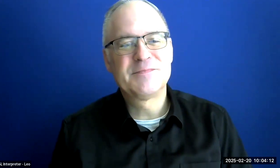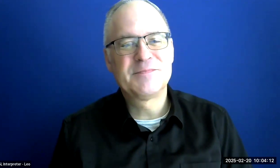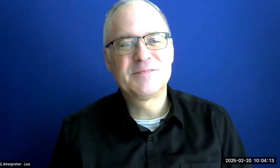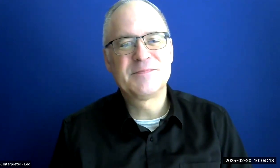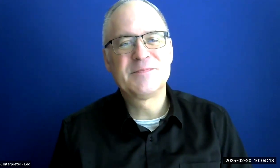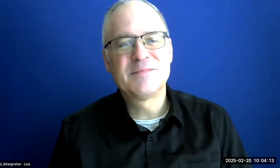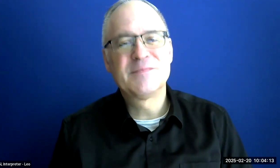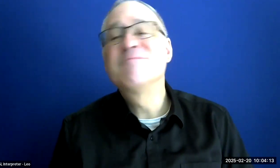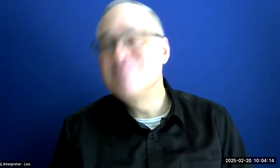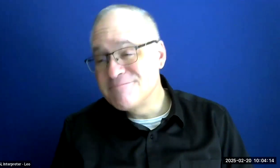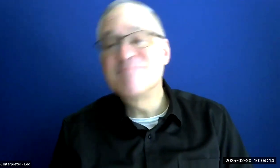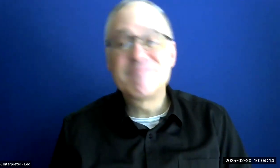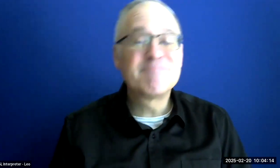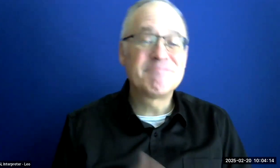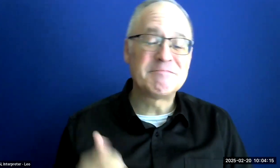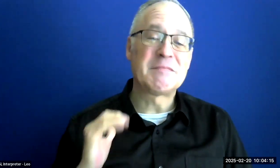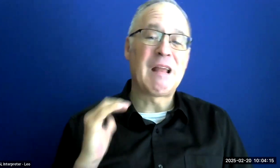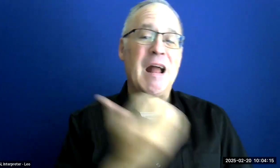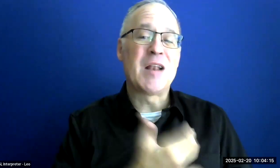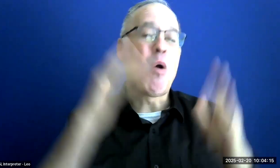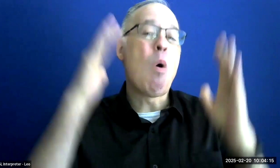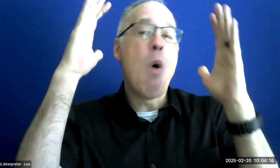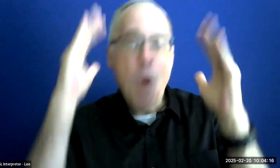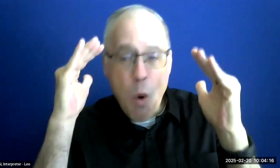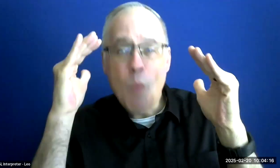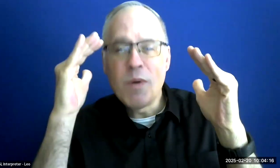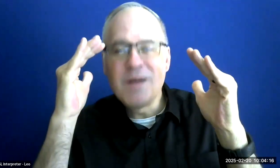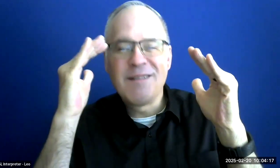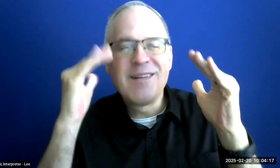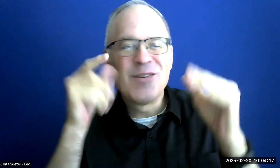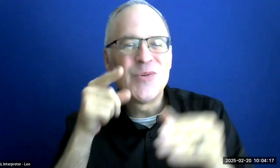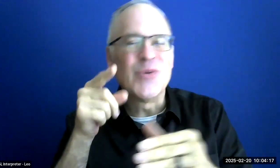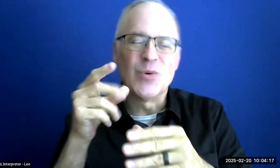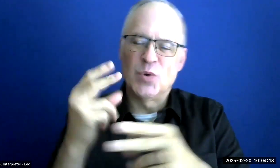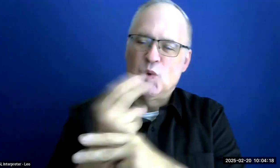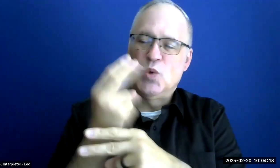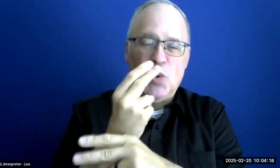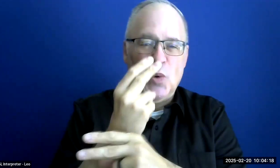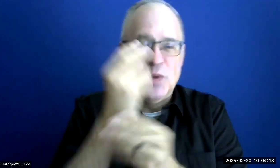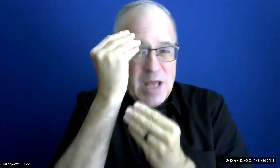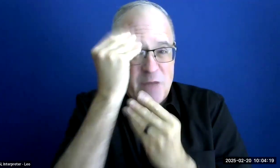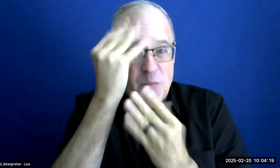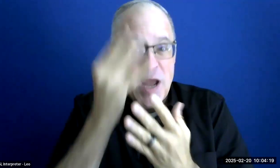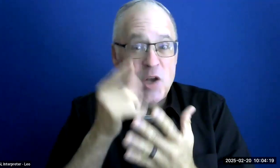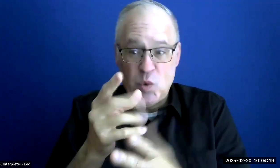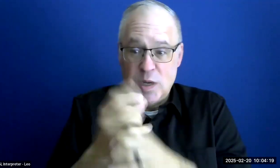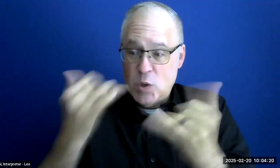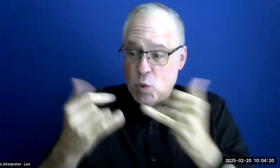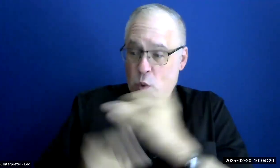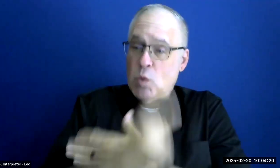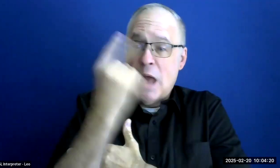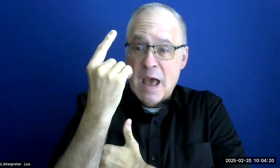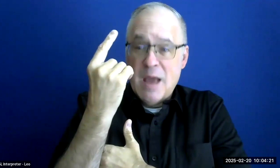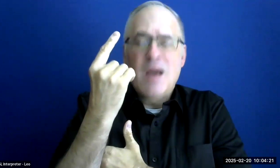It is our hope that you will use the information that is shared today to